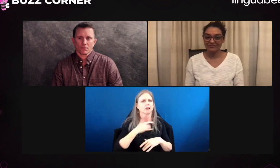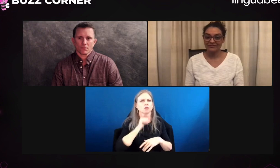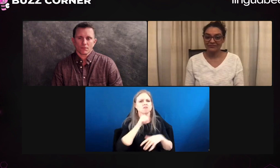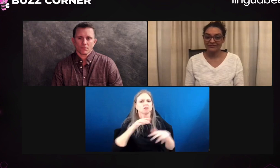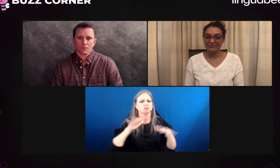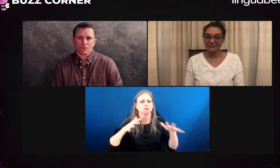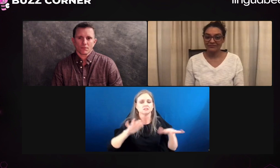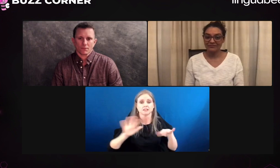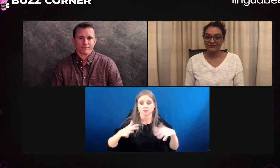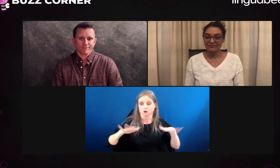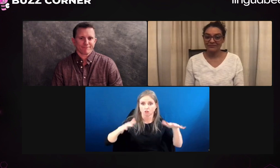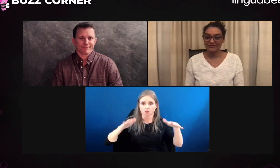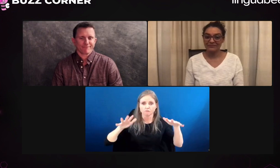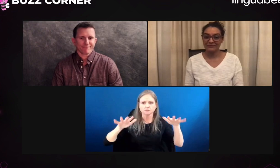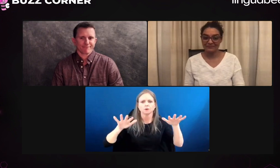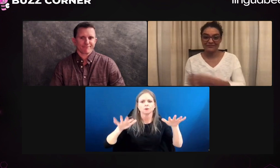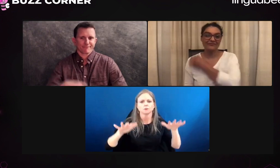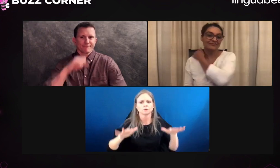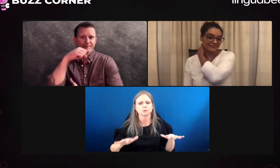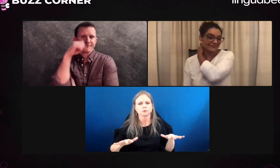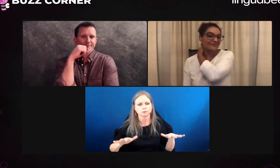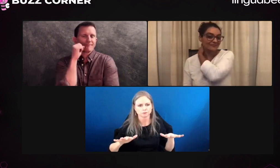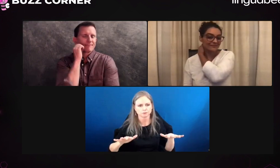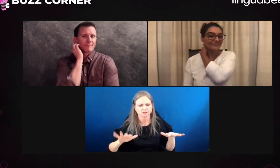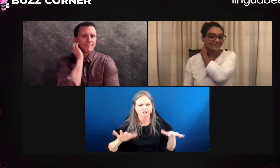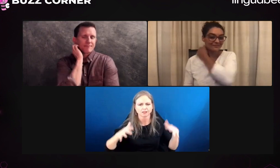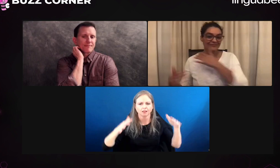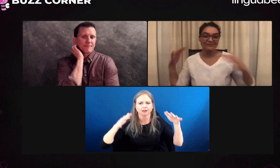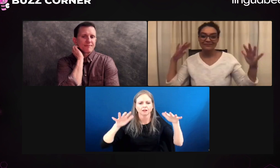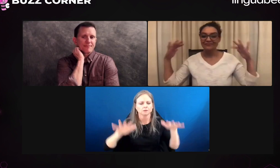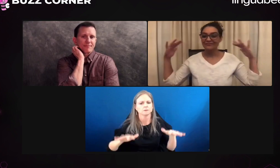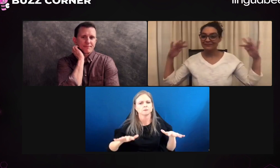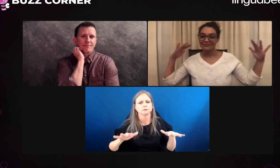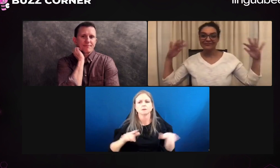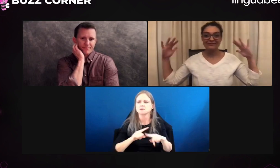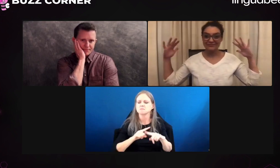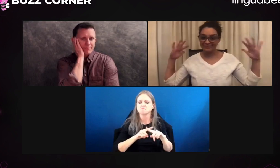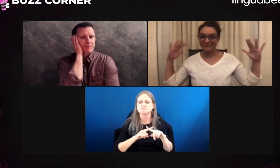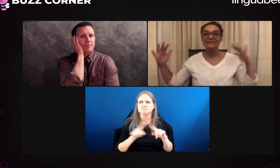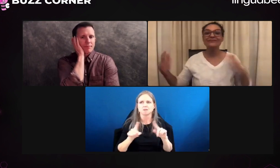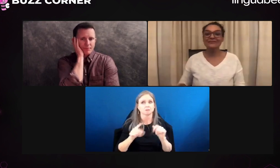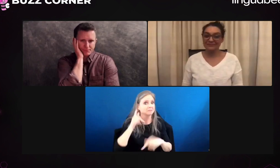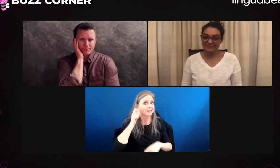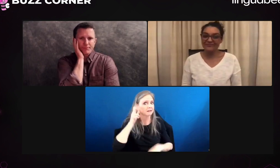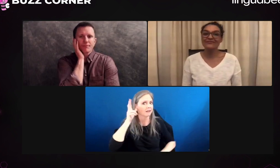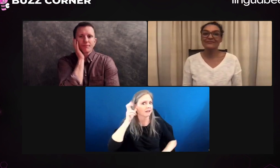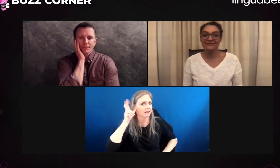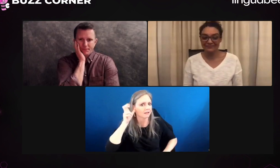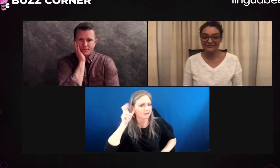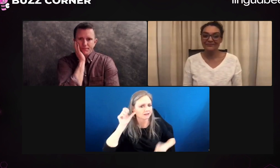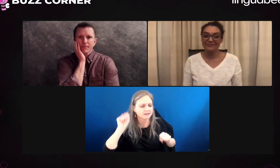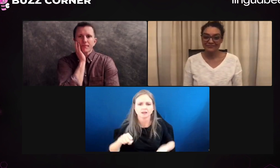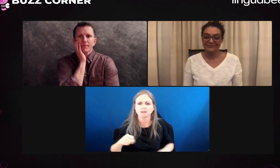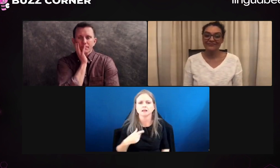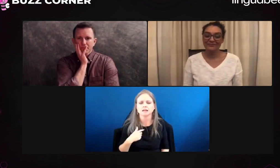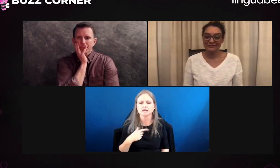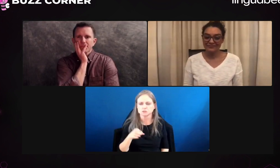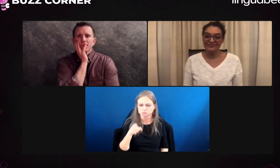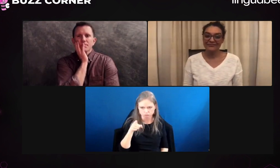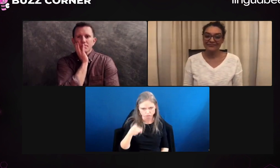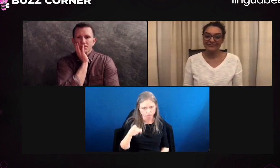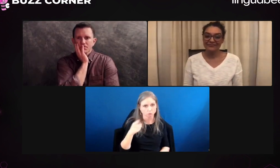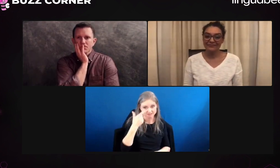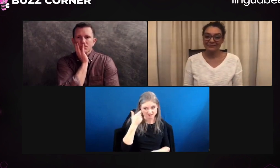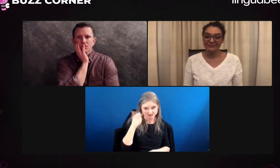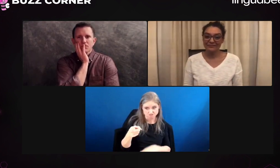It would be soothing to them. If they were nervous, it might calm them. It might reduce the Exactly. anxiety,